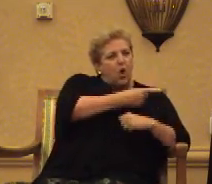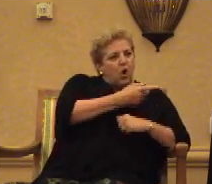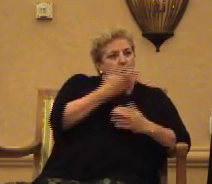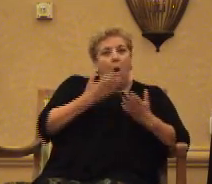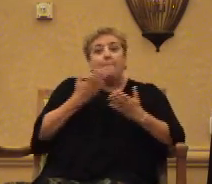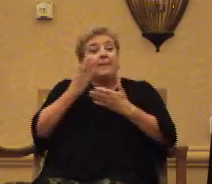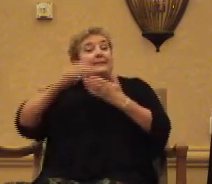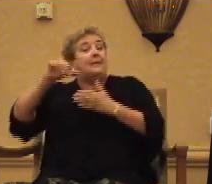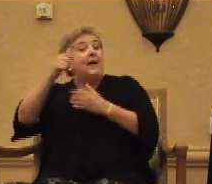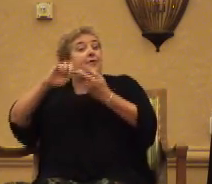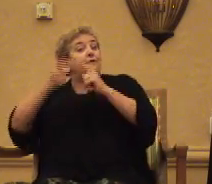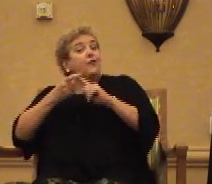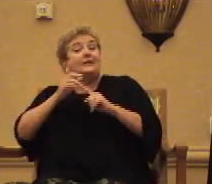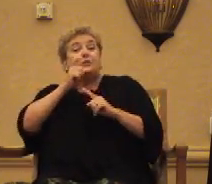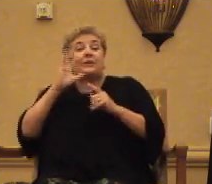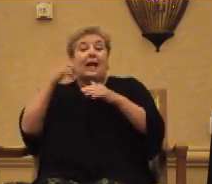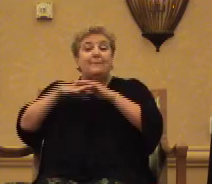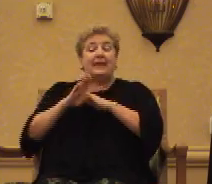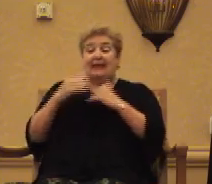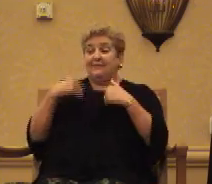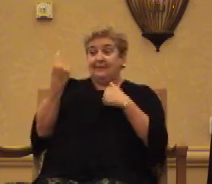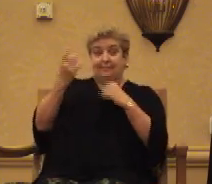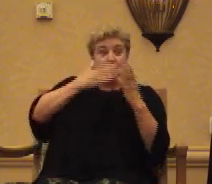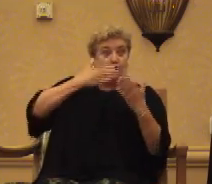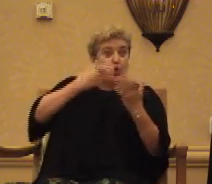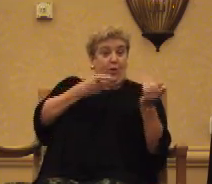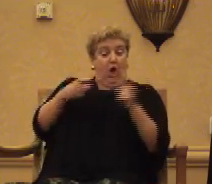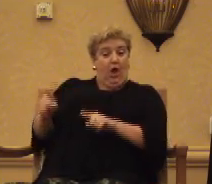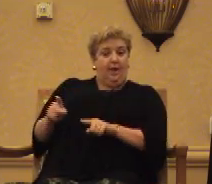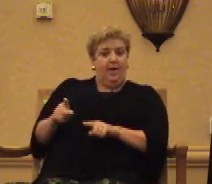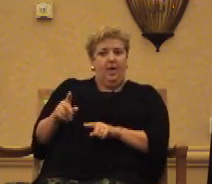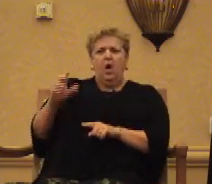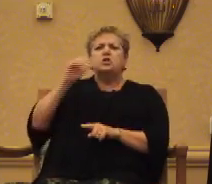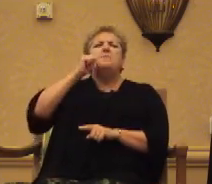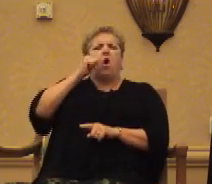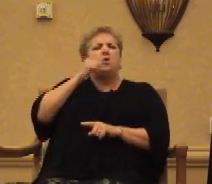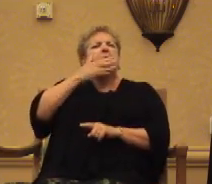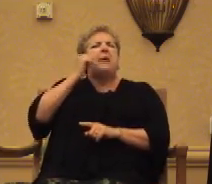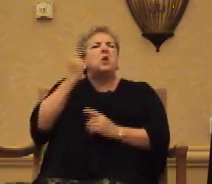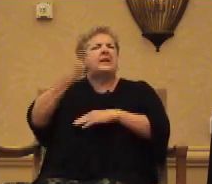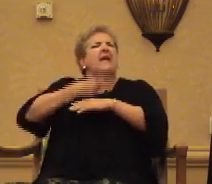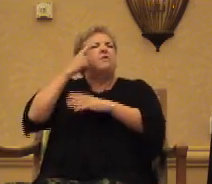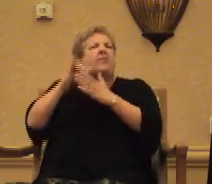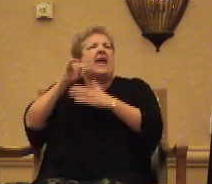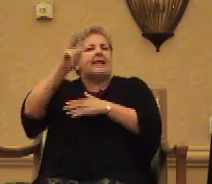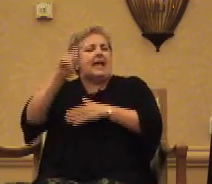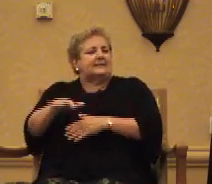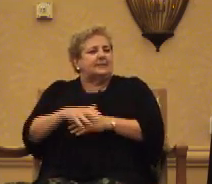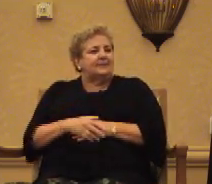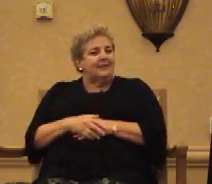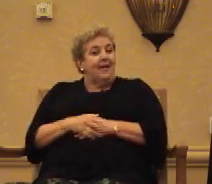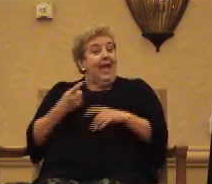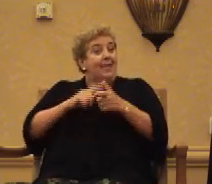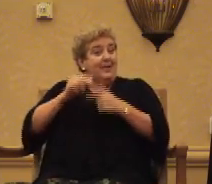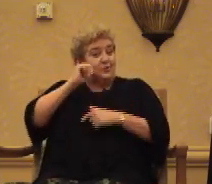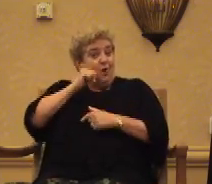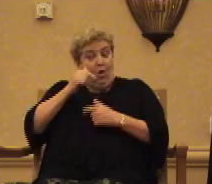mine come in, always have something good going on. I can't leave, I gotta have a drink. Tomorrow would be a better test day. And tomorrow, if I tried the same test again, I